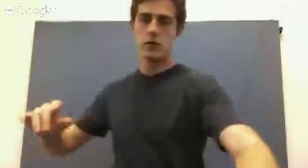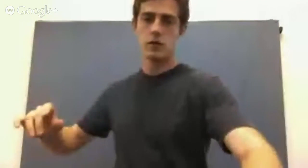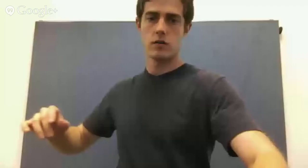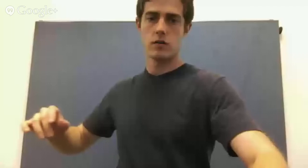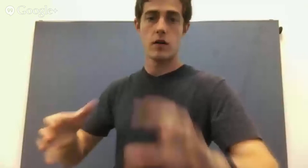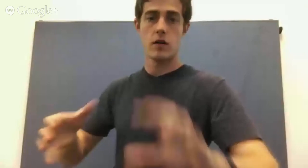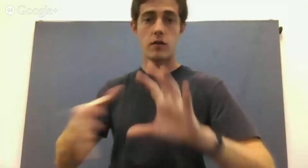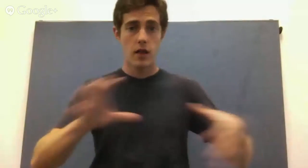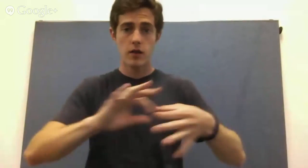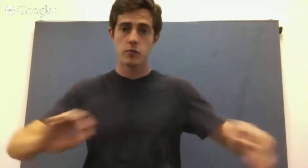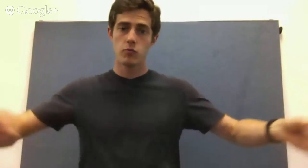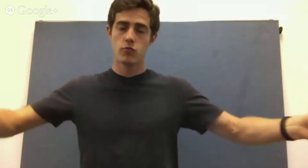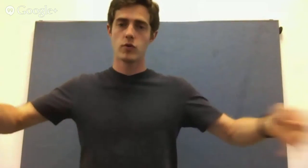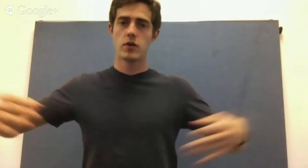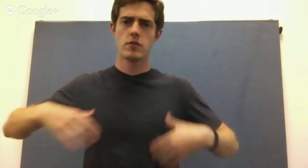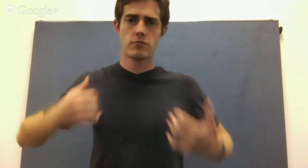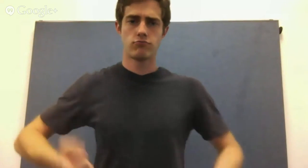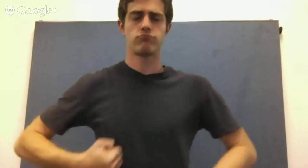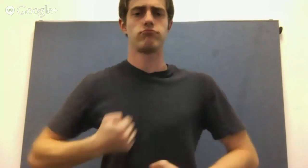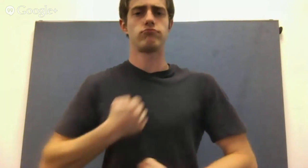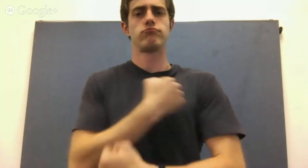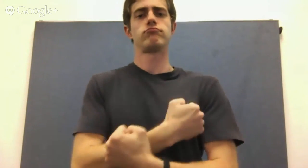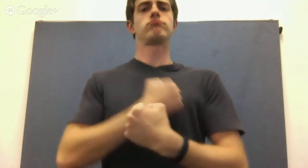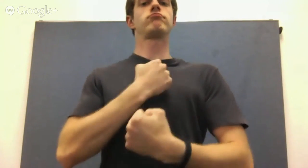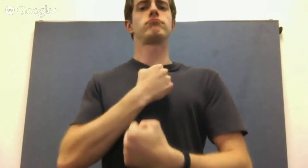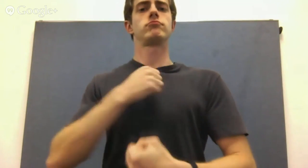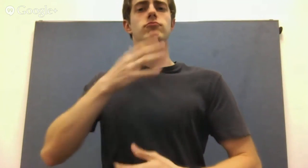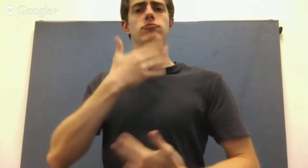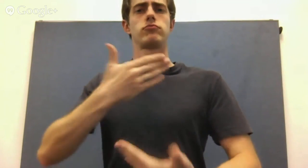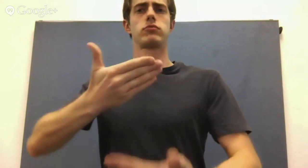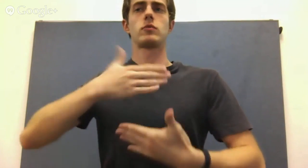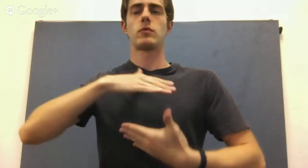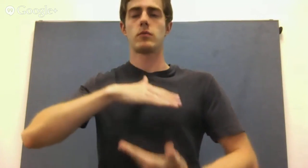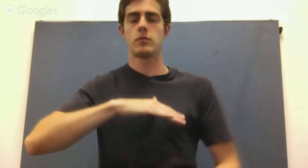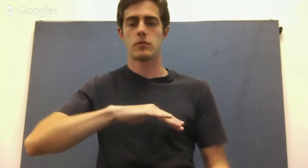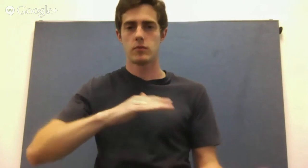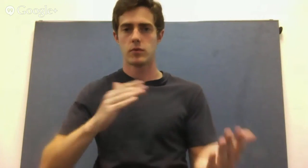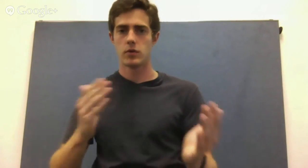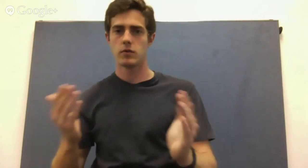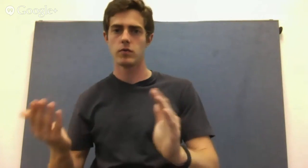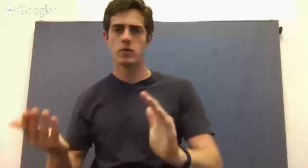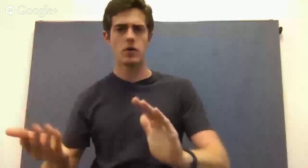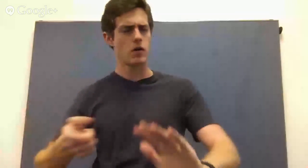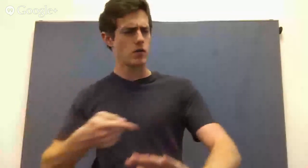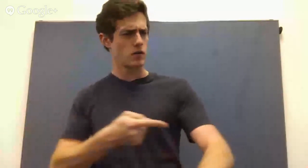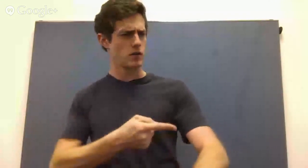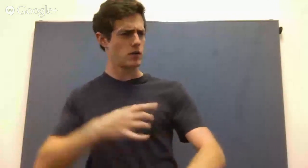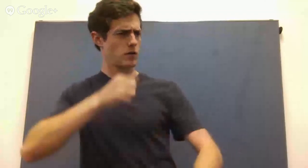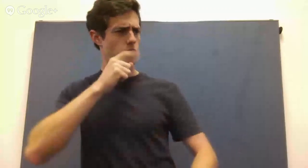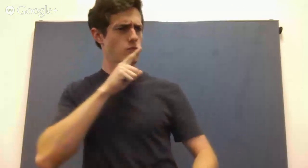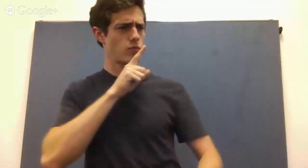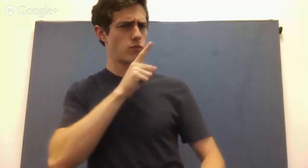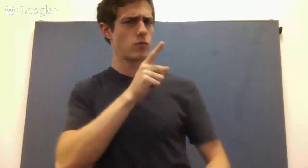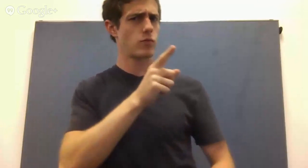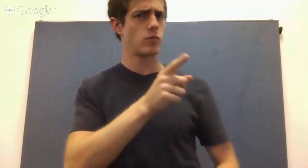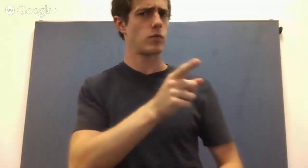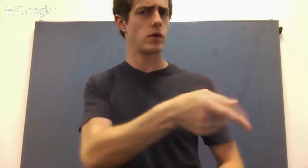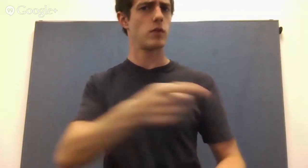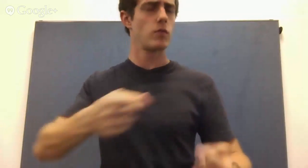The very last breath of the hero of our tale will leave me only to guess. Did it